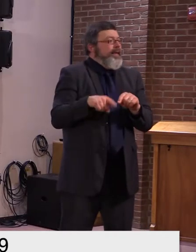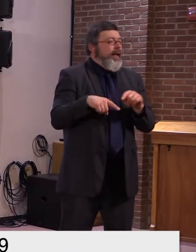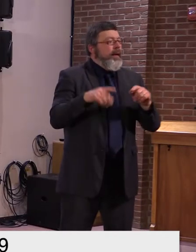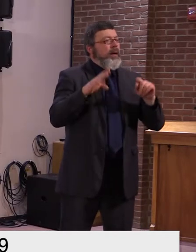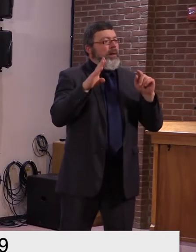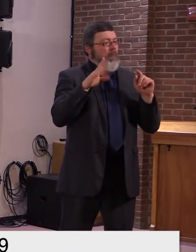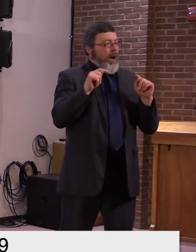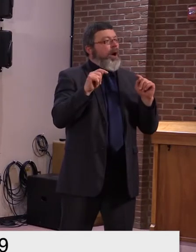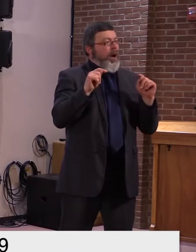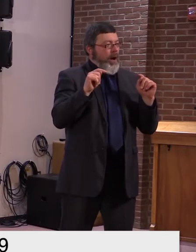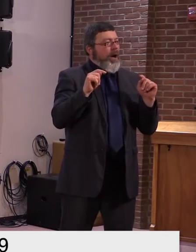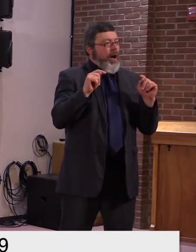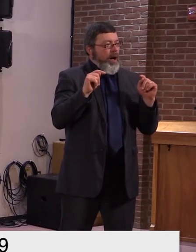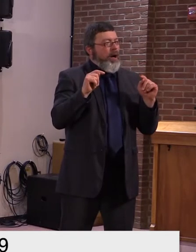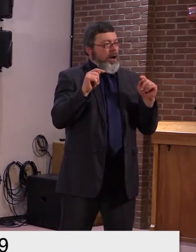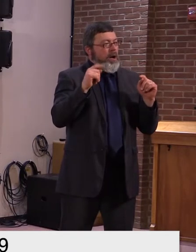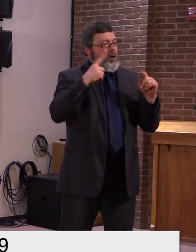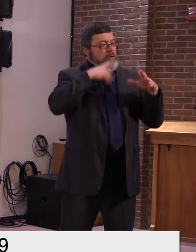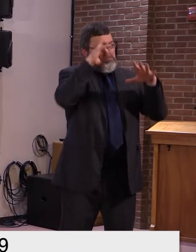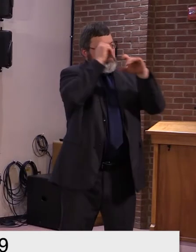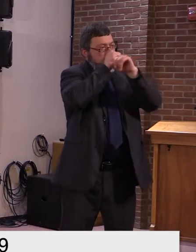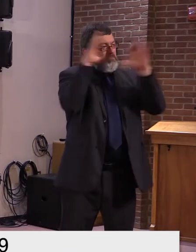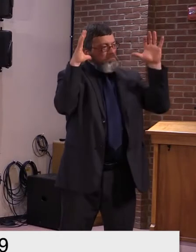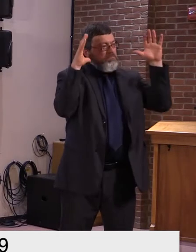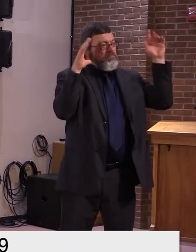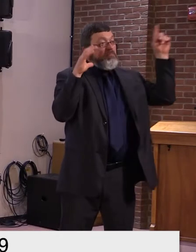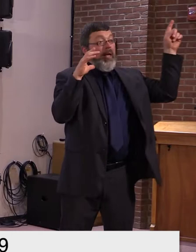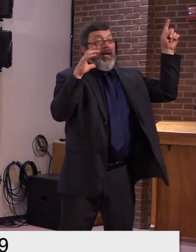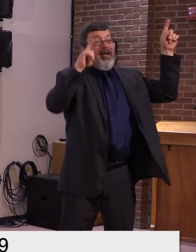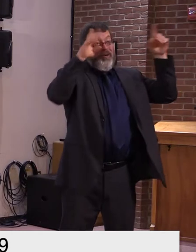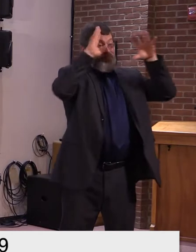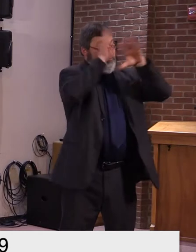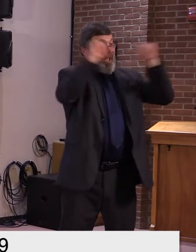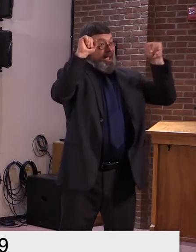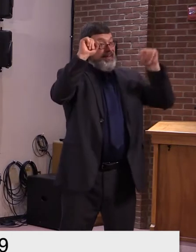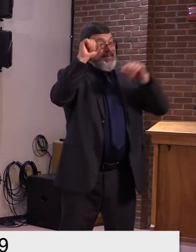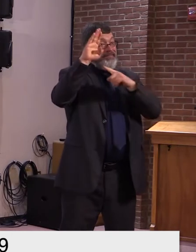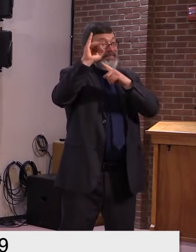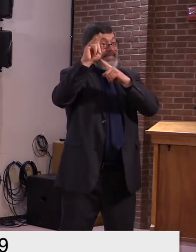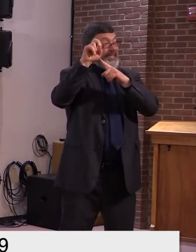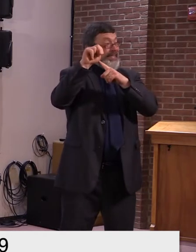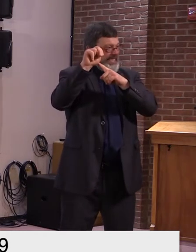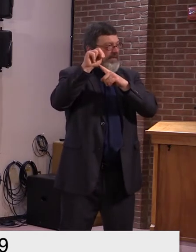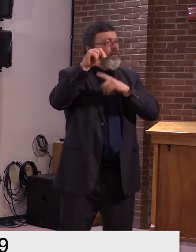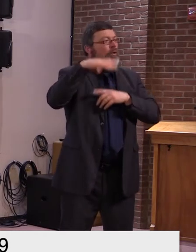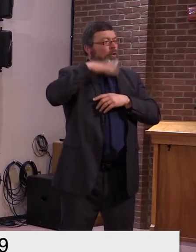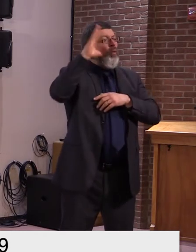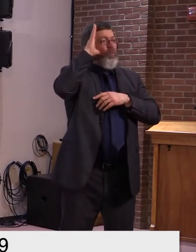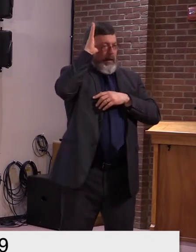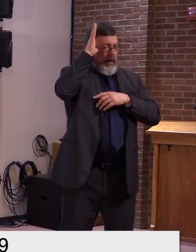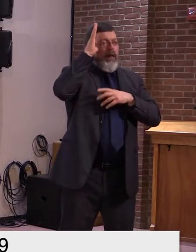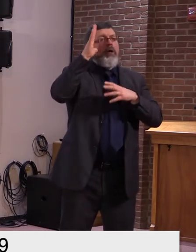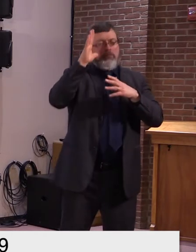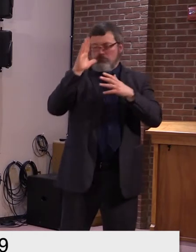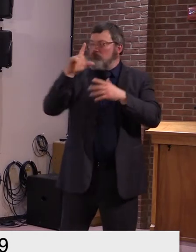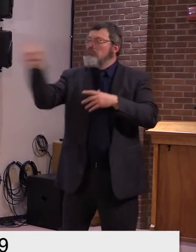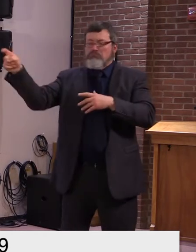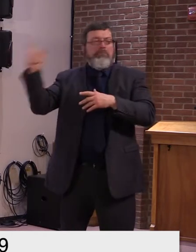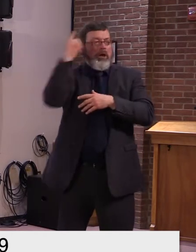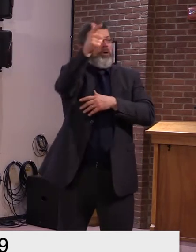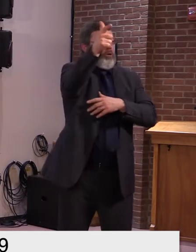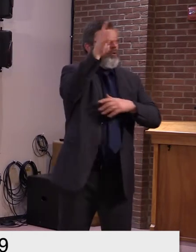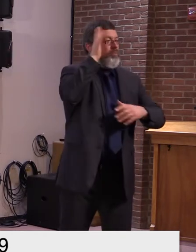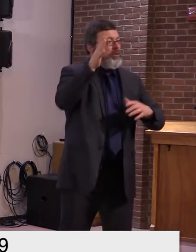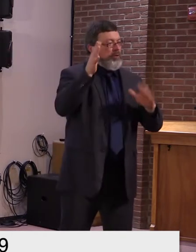that President-elect Biden is committed to. I think it's absolutely essential. And one of the reasons I think it's essential is